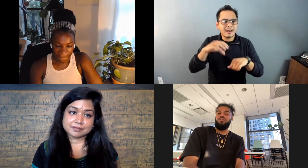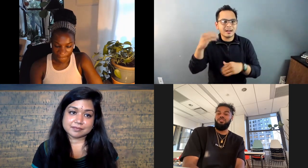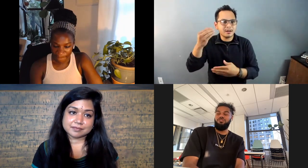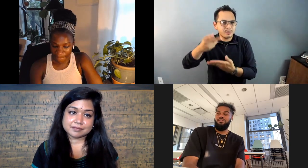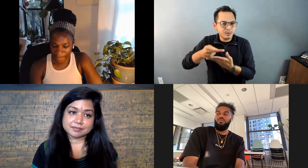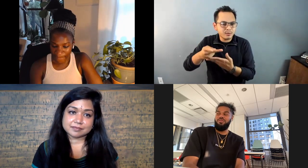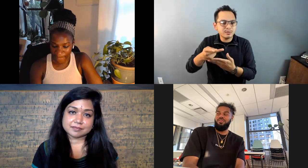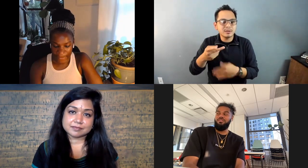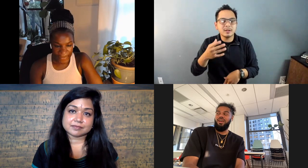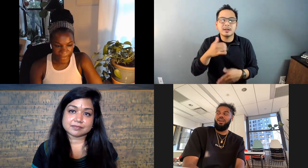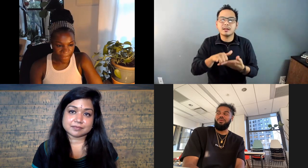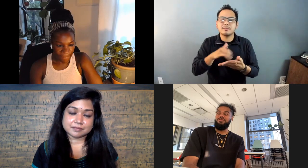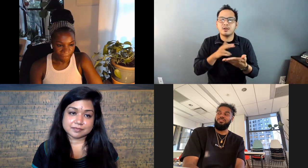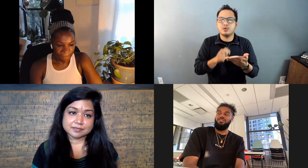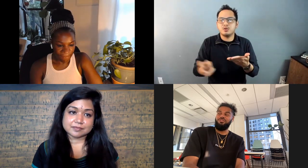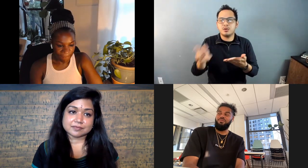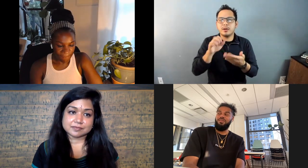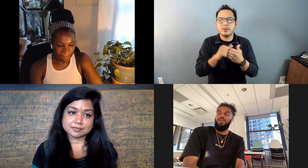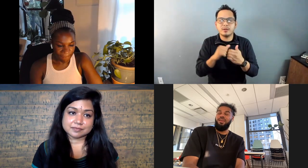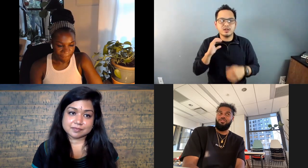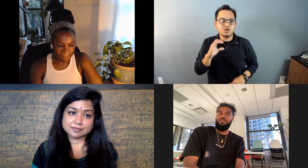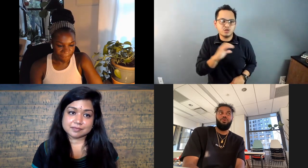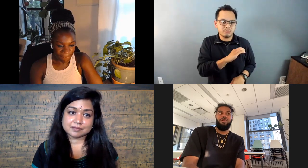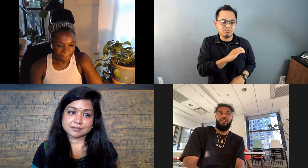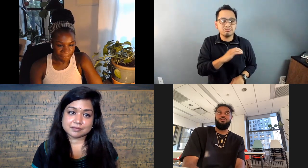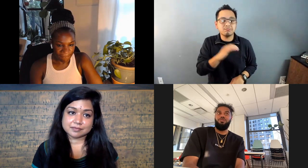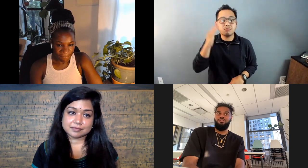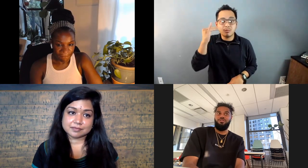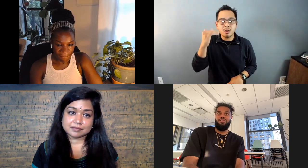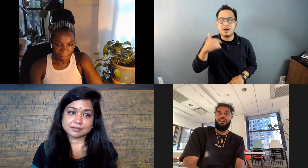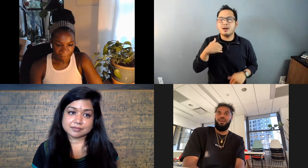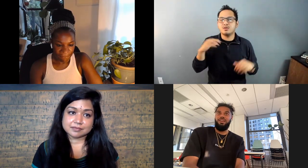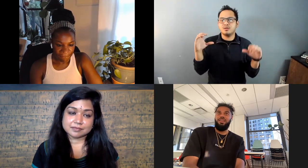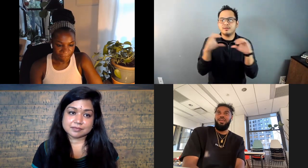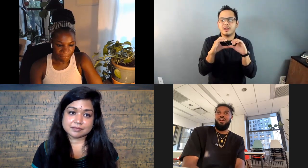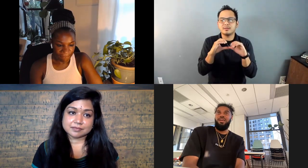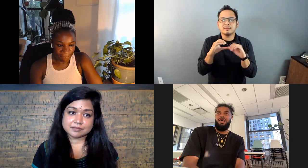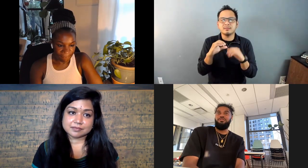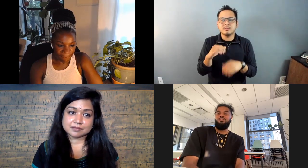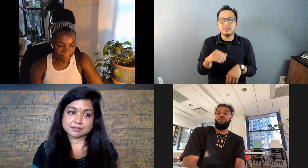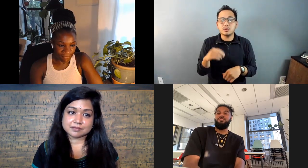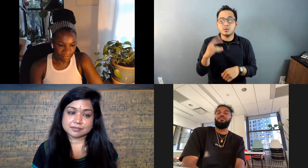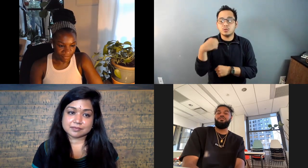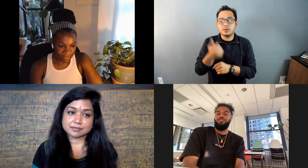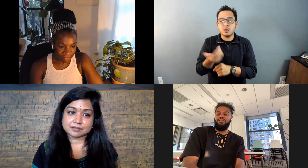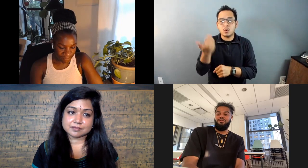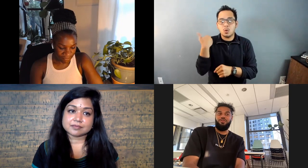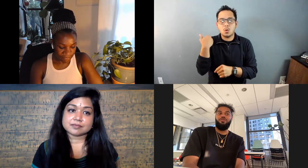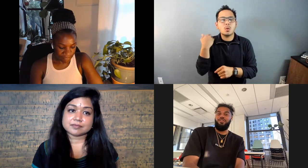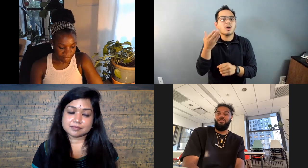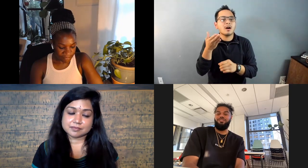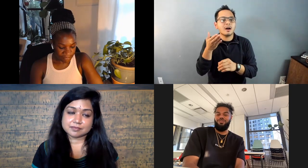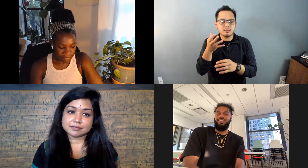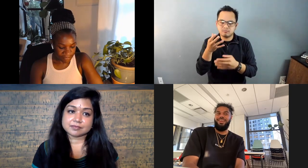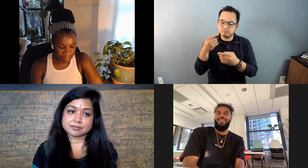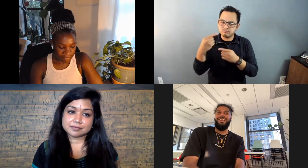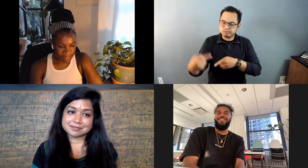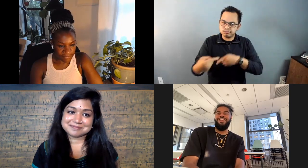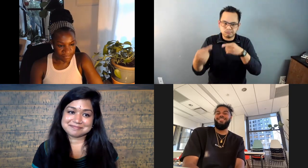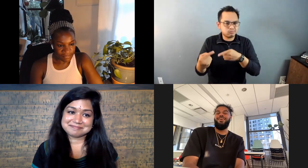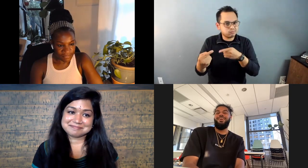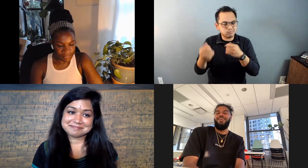So I wonder what you think about that, and like, I don't know, like how the conversation can kind of like evolve